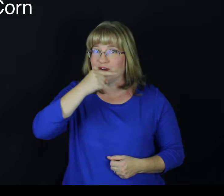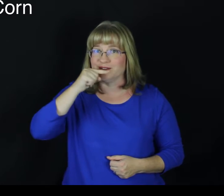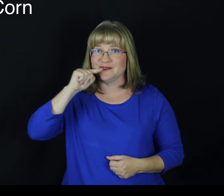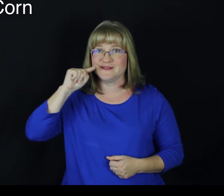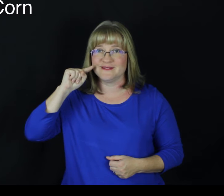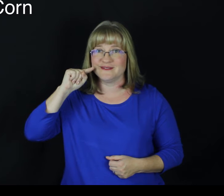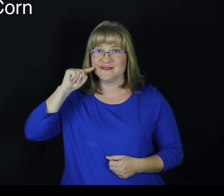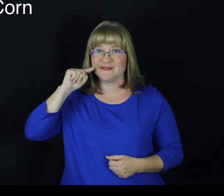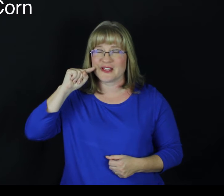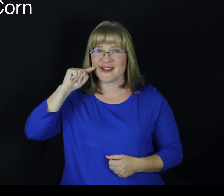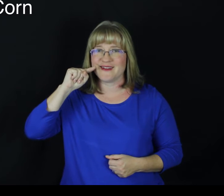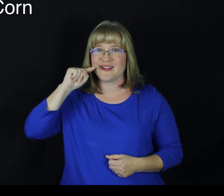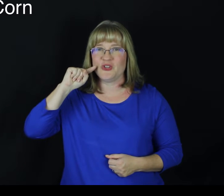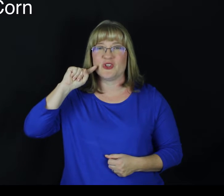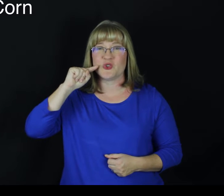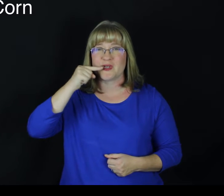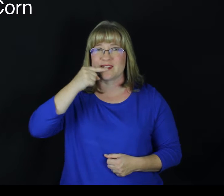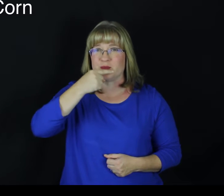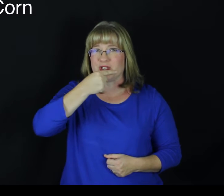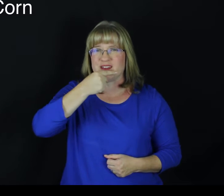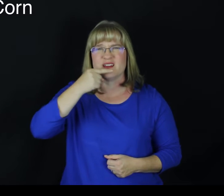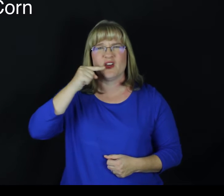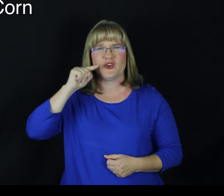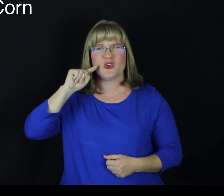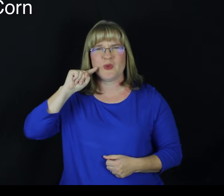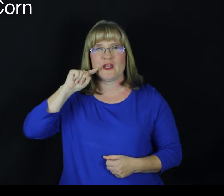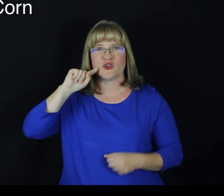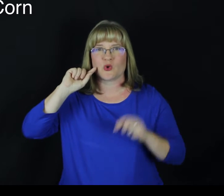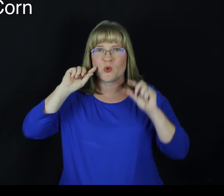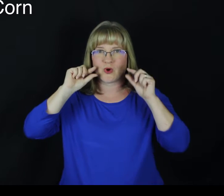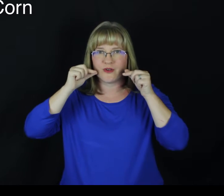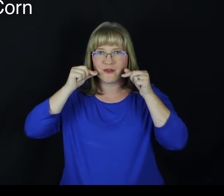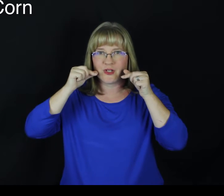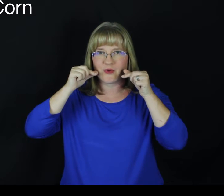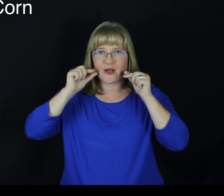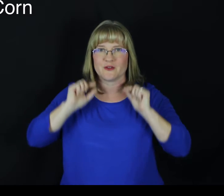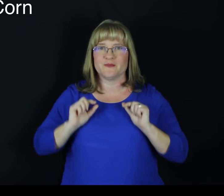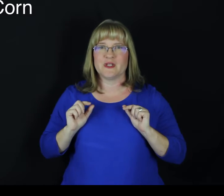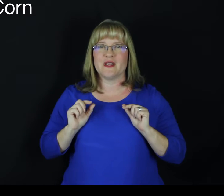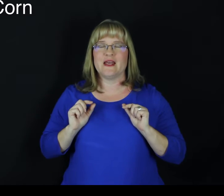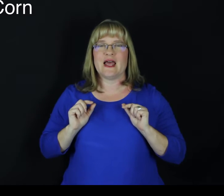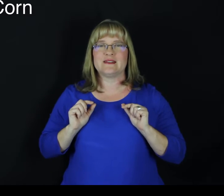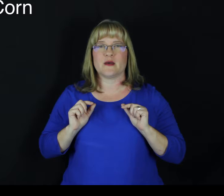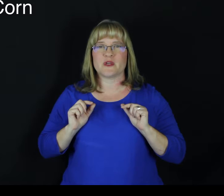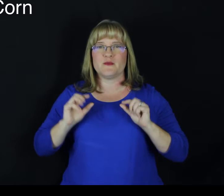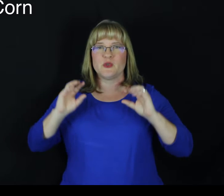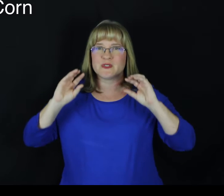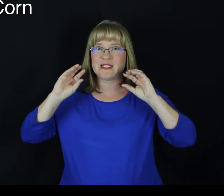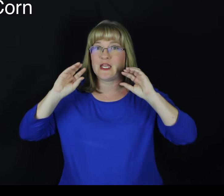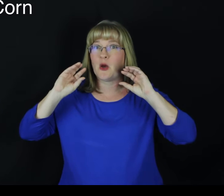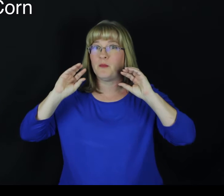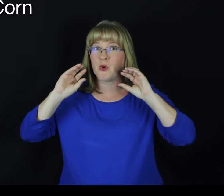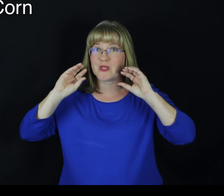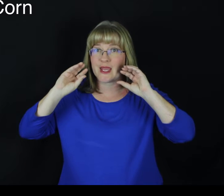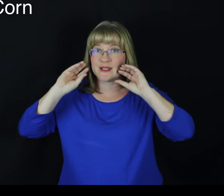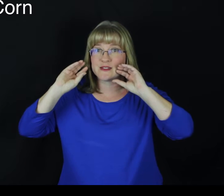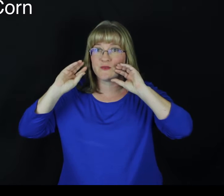Corn. Okay? You can twist it because you eat your corn and around. Sometimes you will see both hands